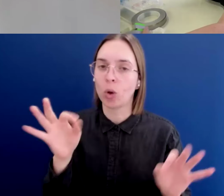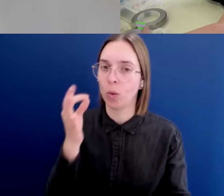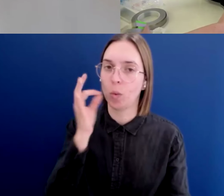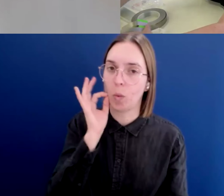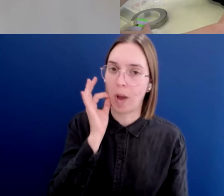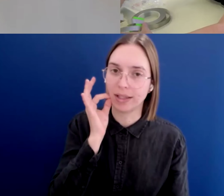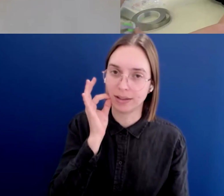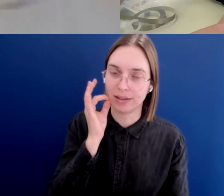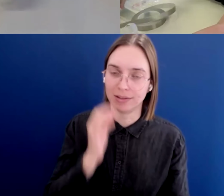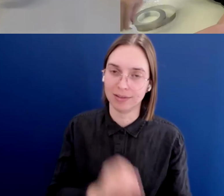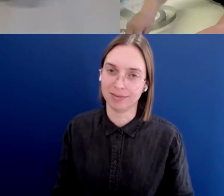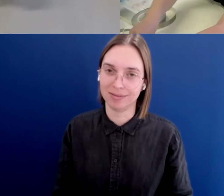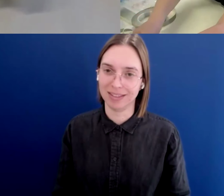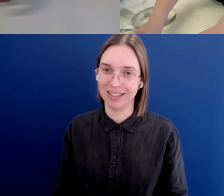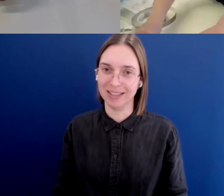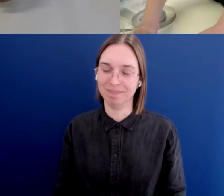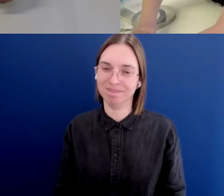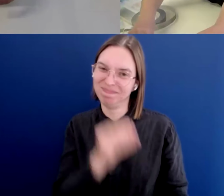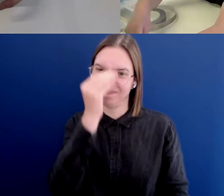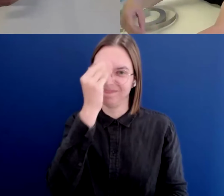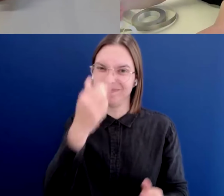I'm a mum. I'm good at nagging.